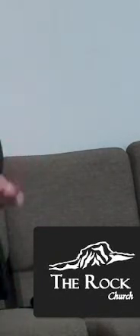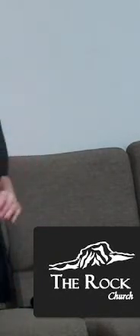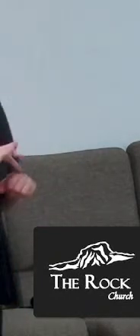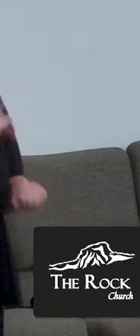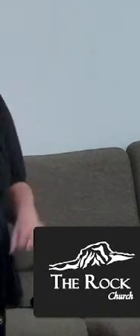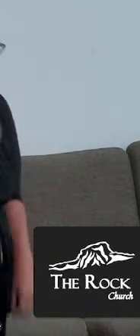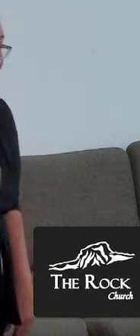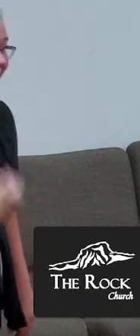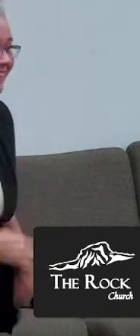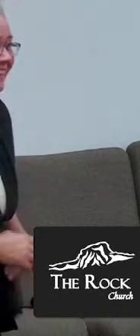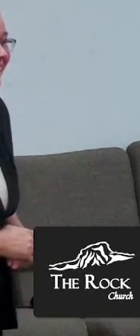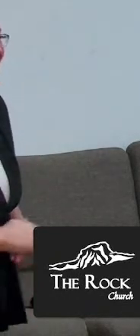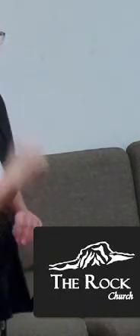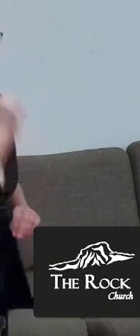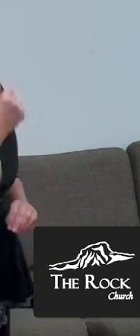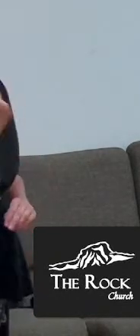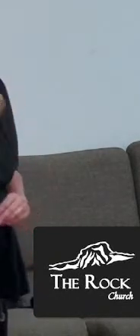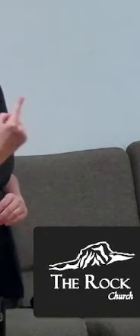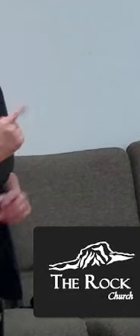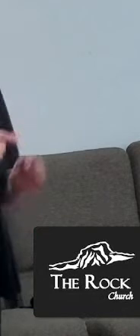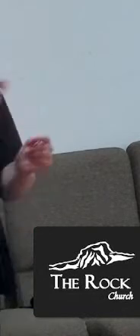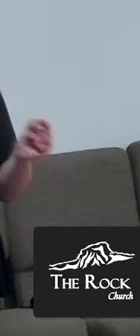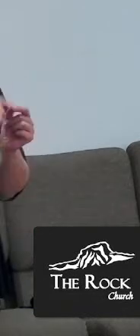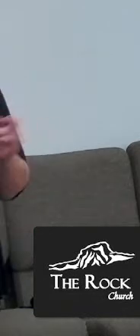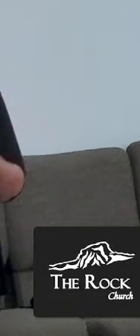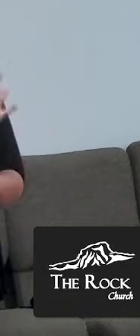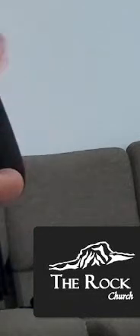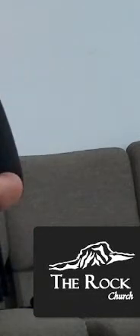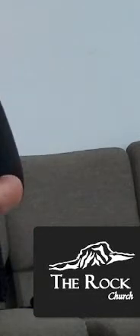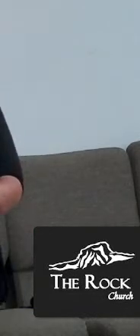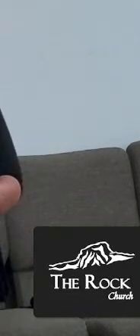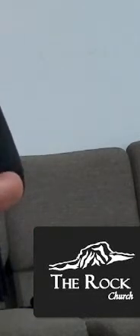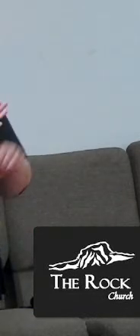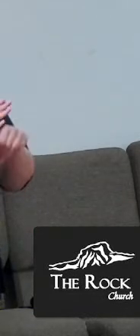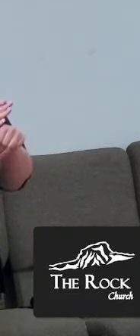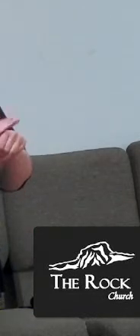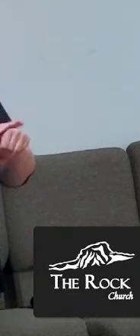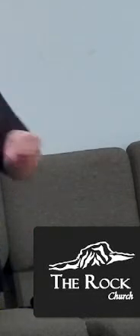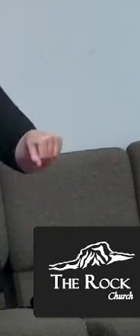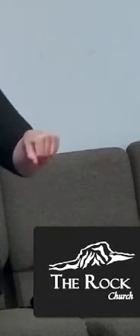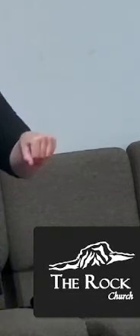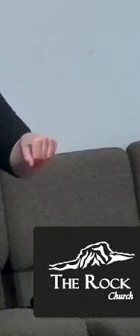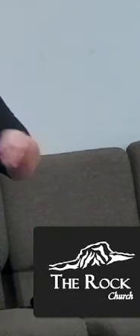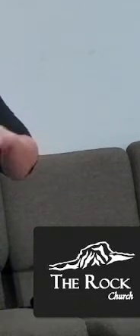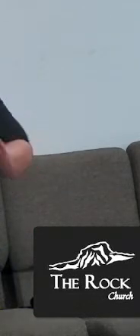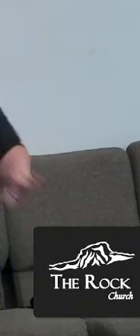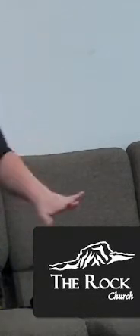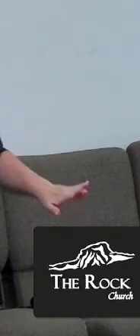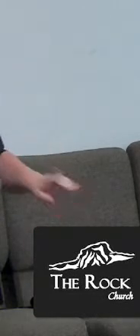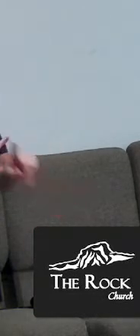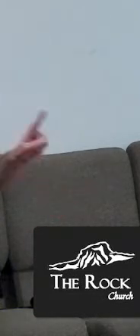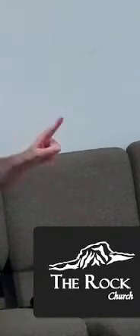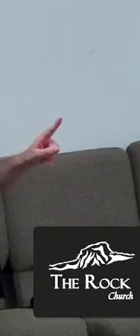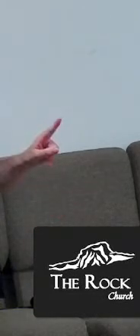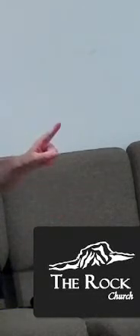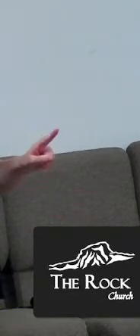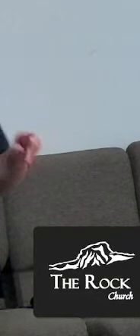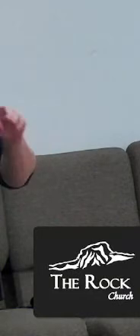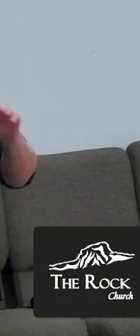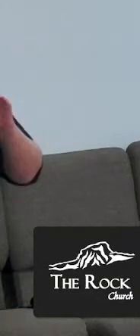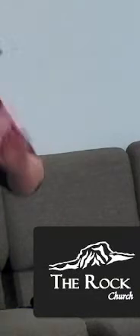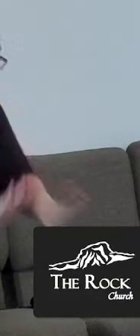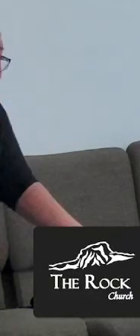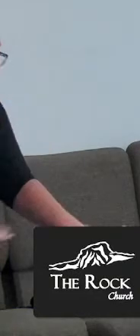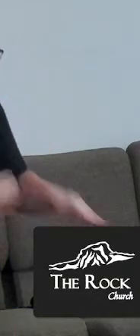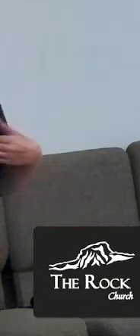We are not told exactly why God required the silence. But apparently, their silence had everything to